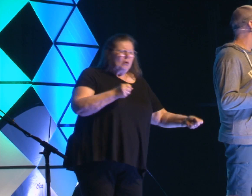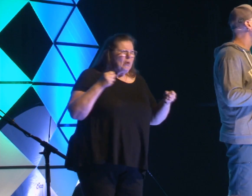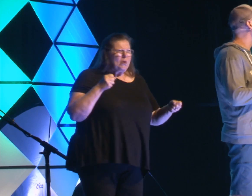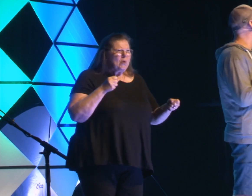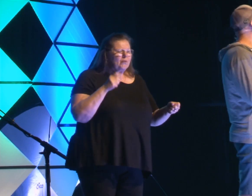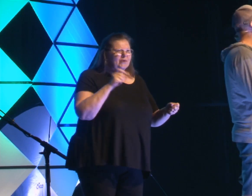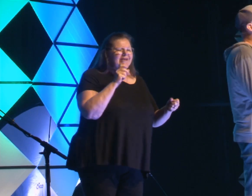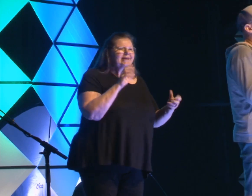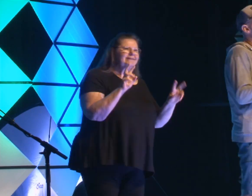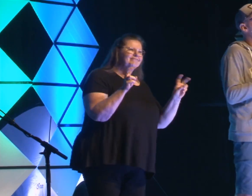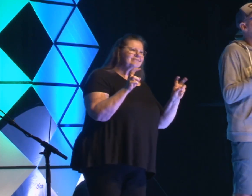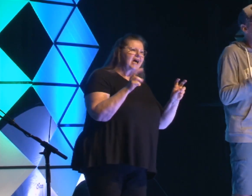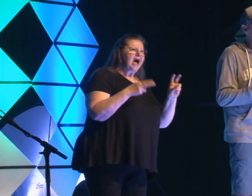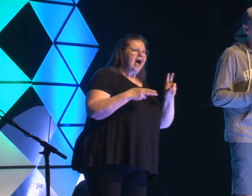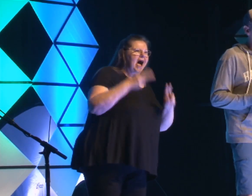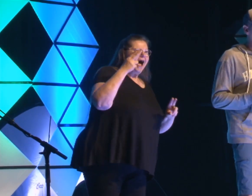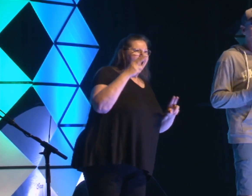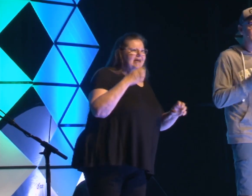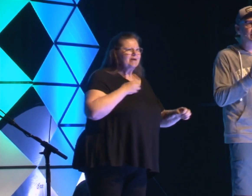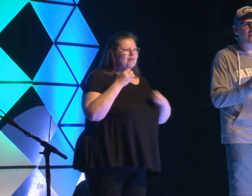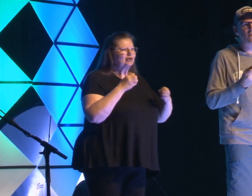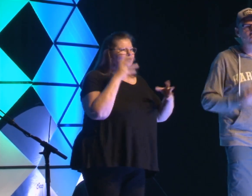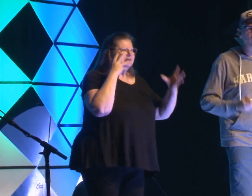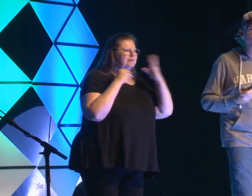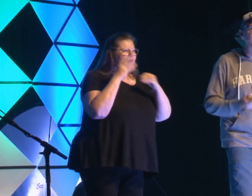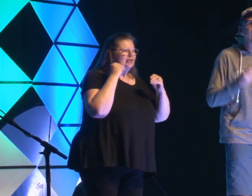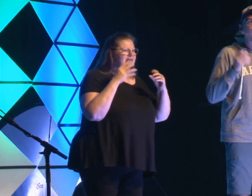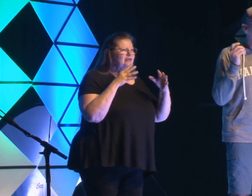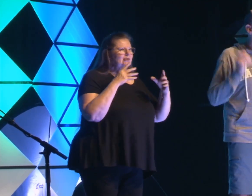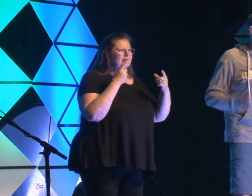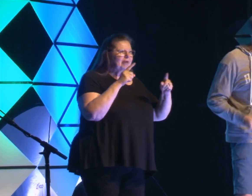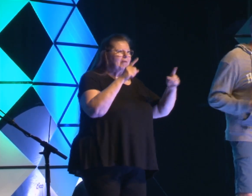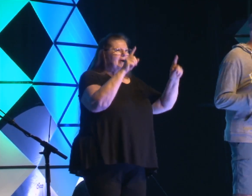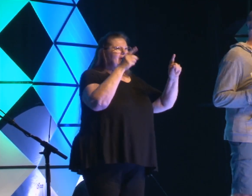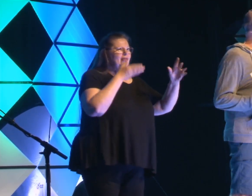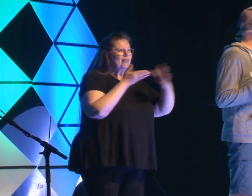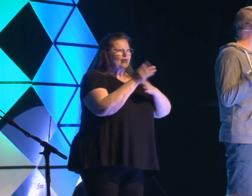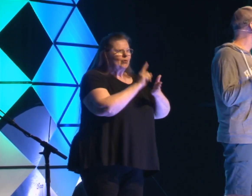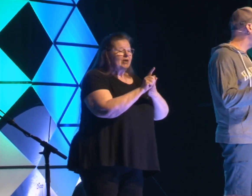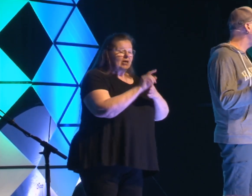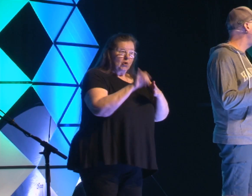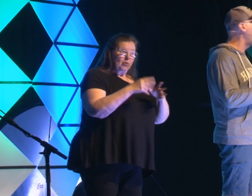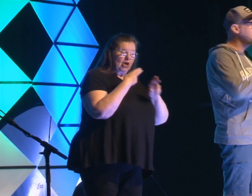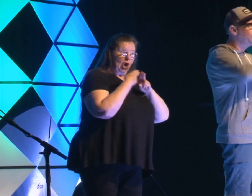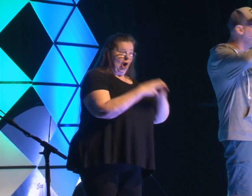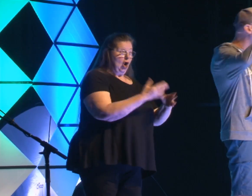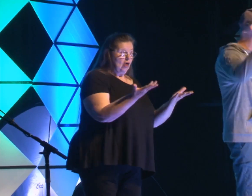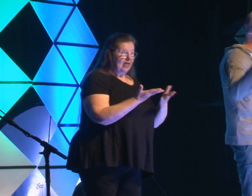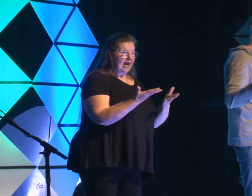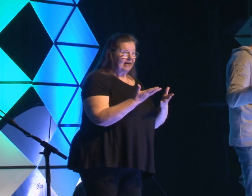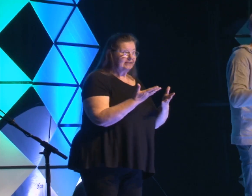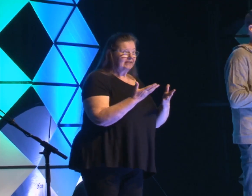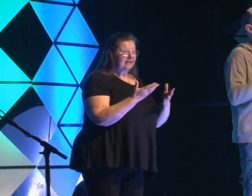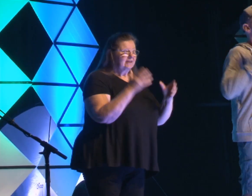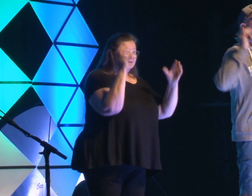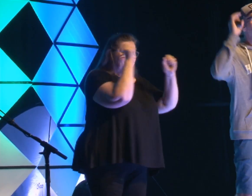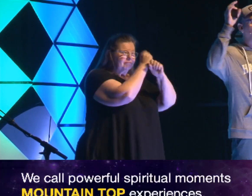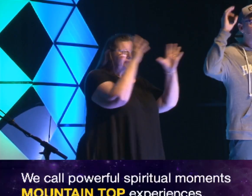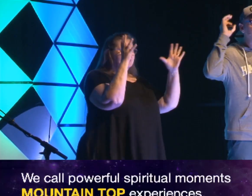high. We just needed another emotional experience to get us through the week. And we would call those powerful spiritual moments, and we call it in our